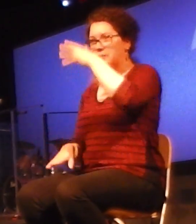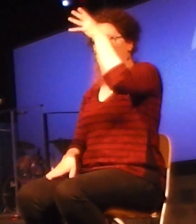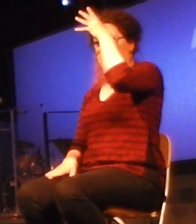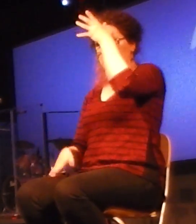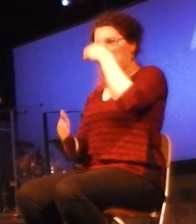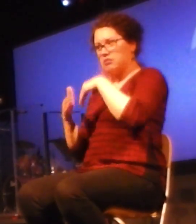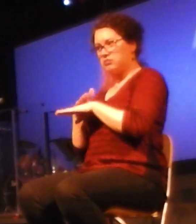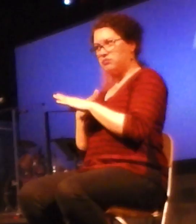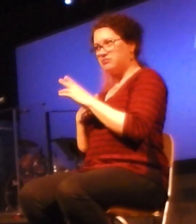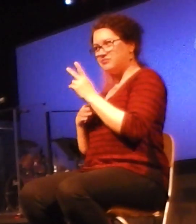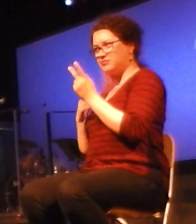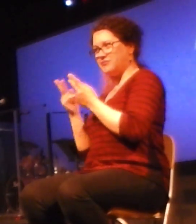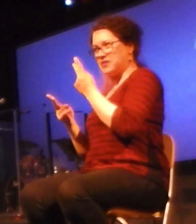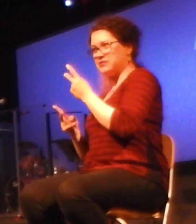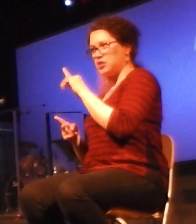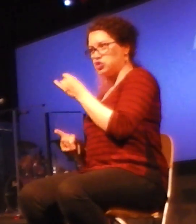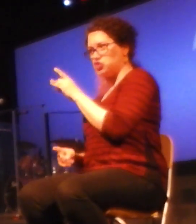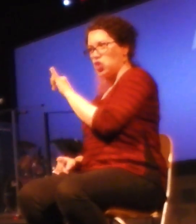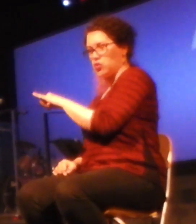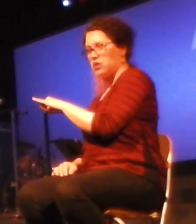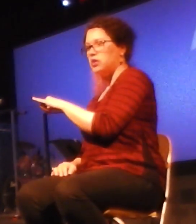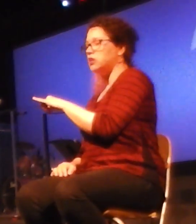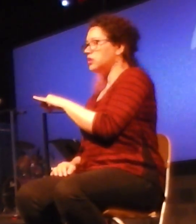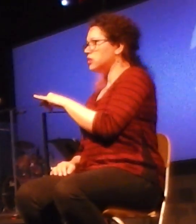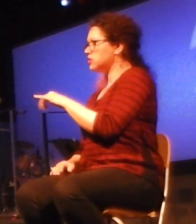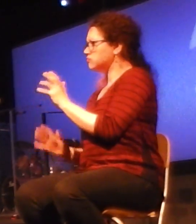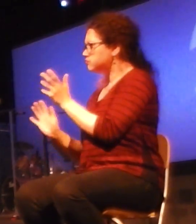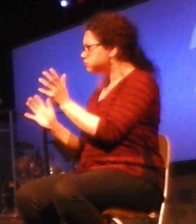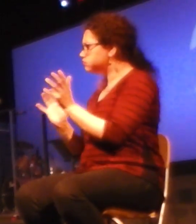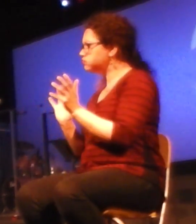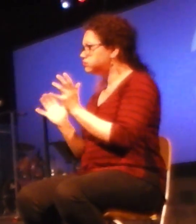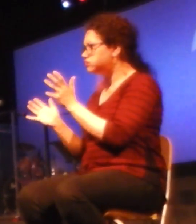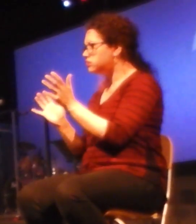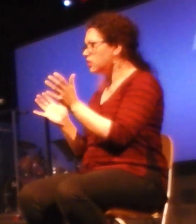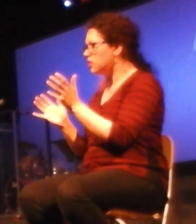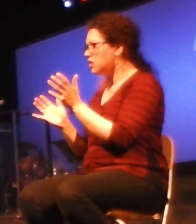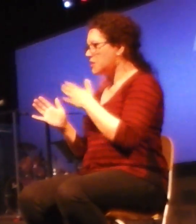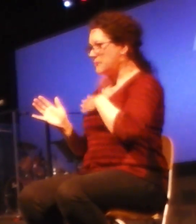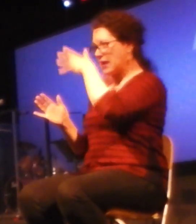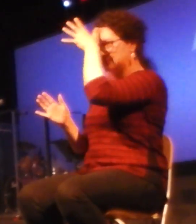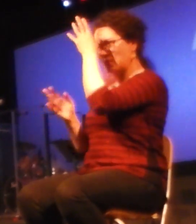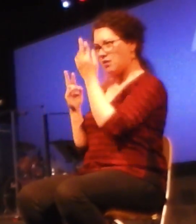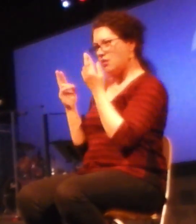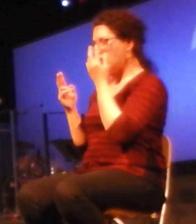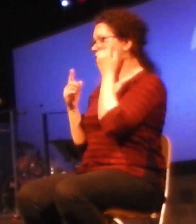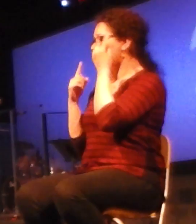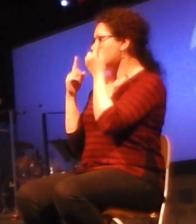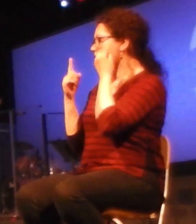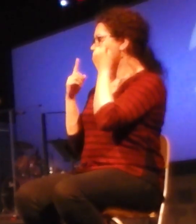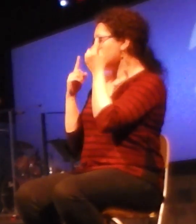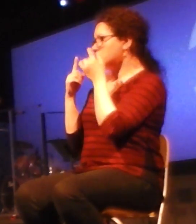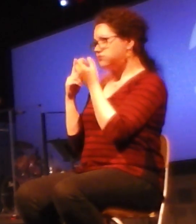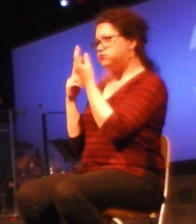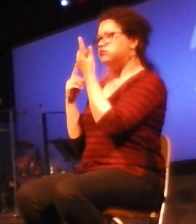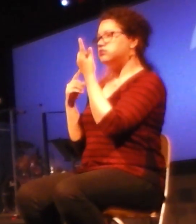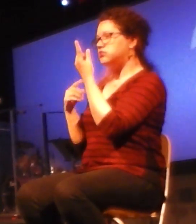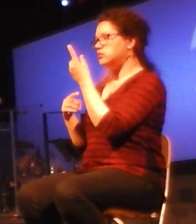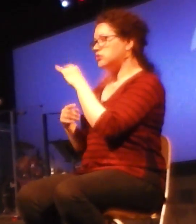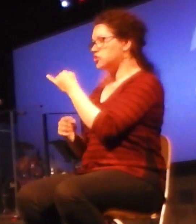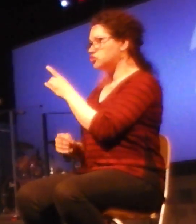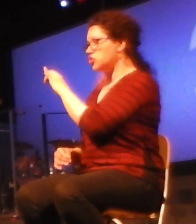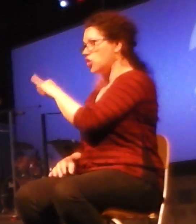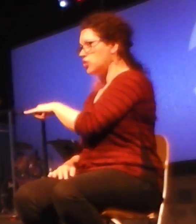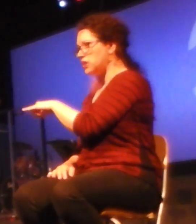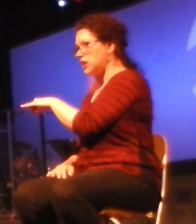go see her. And what my dad, over the course of the conversation with Jody, began to realize is that Jody